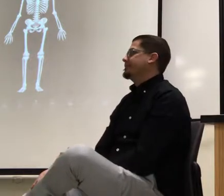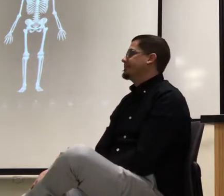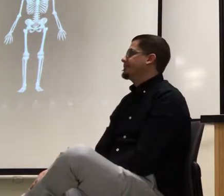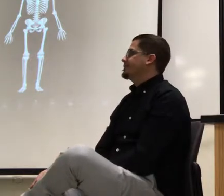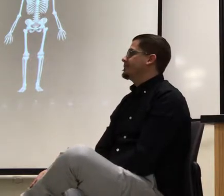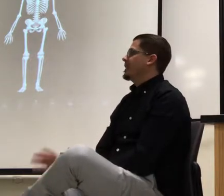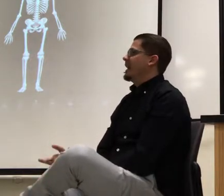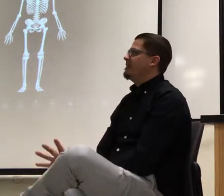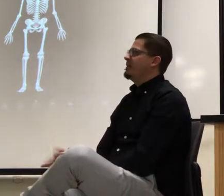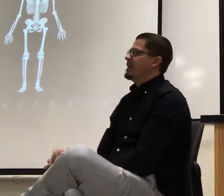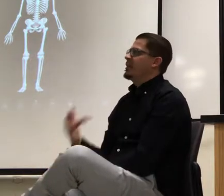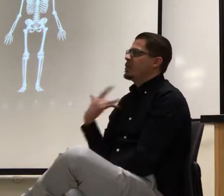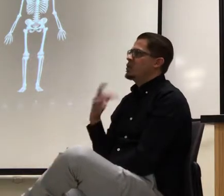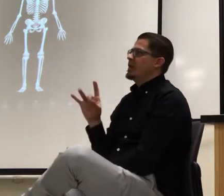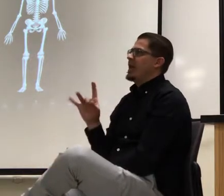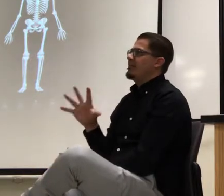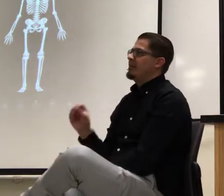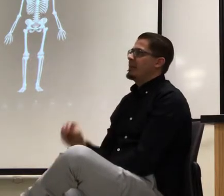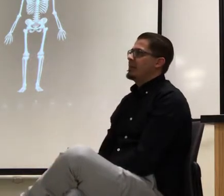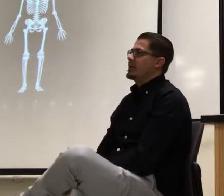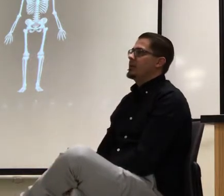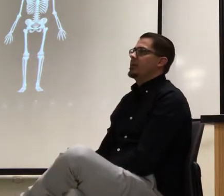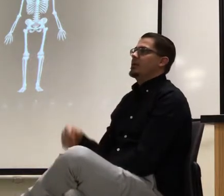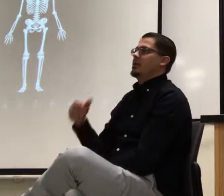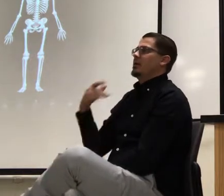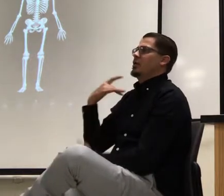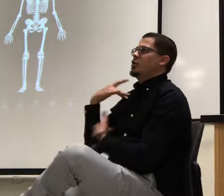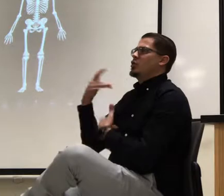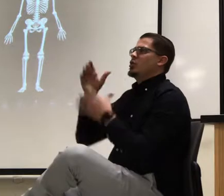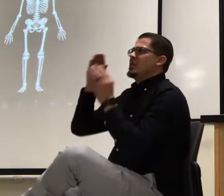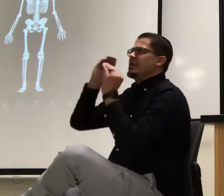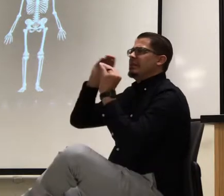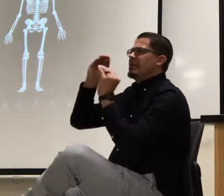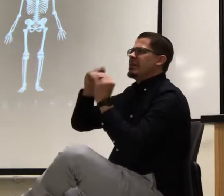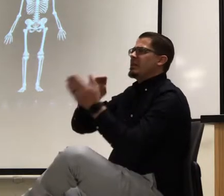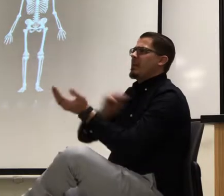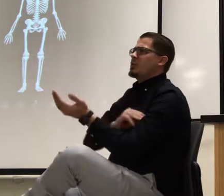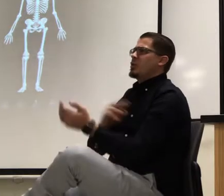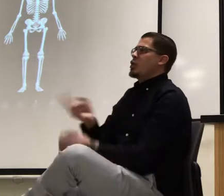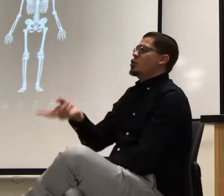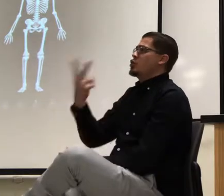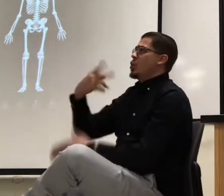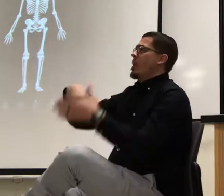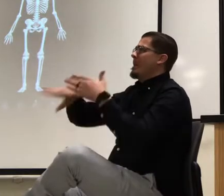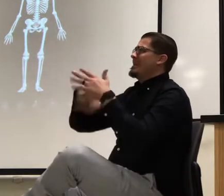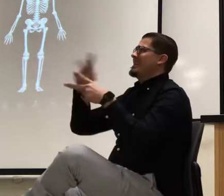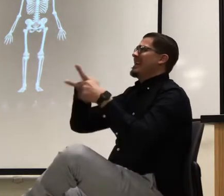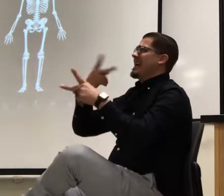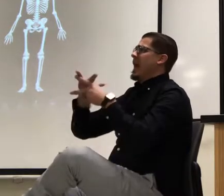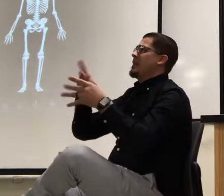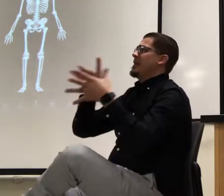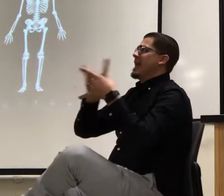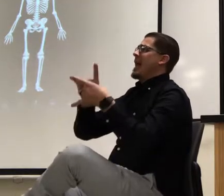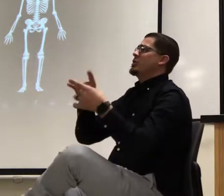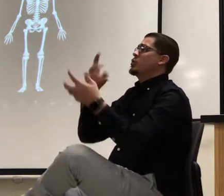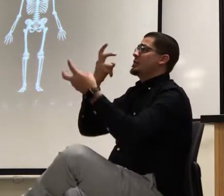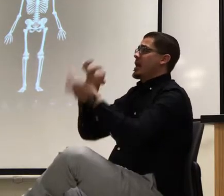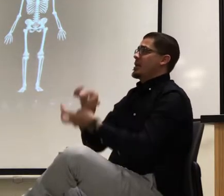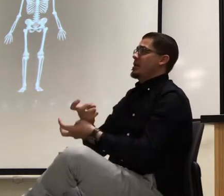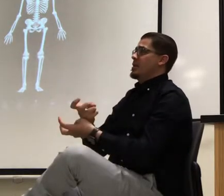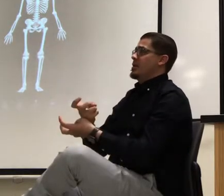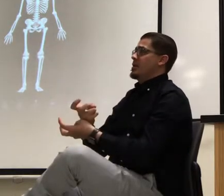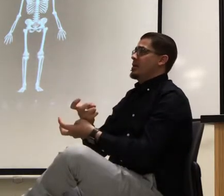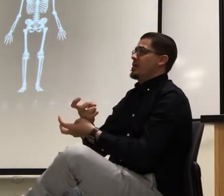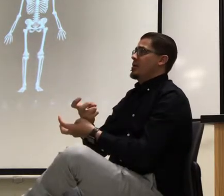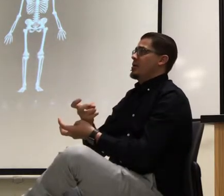And so we usually teach muscles as having two basic kinds of attachments to the skeleton,